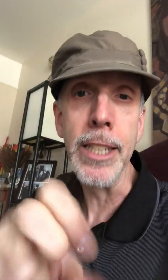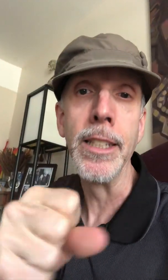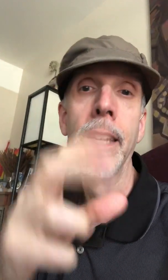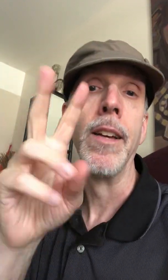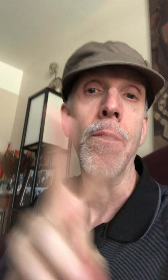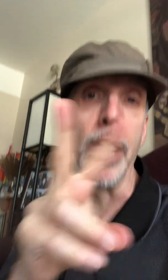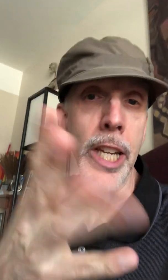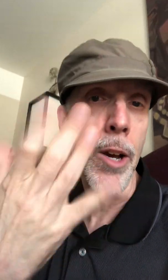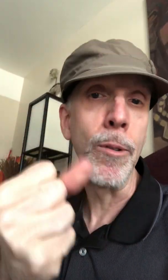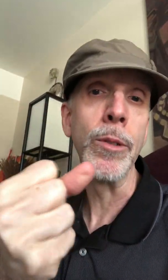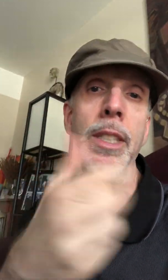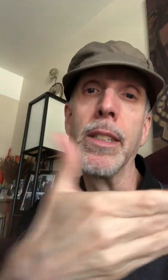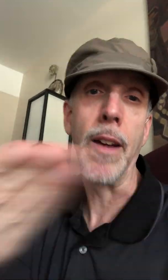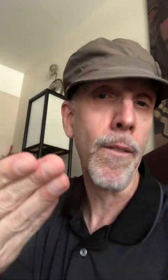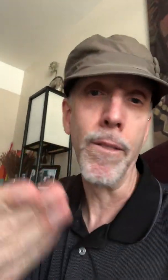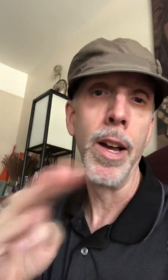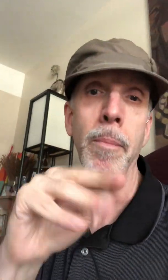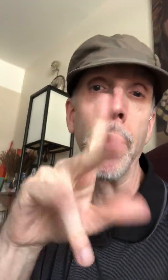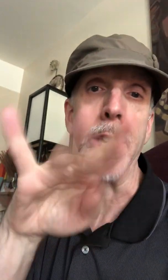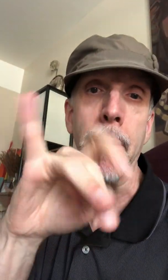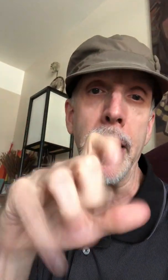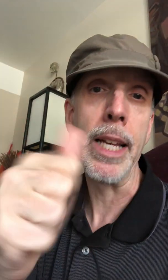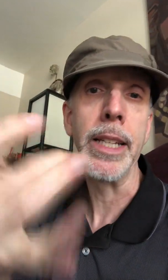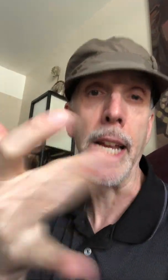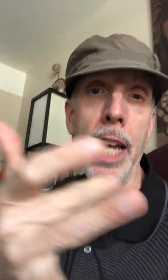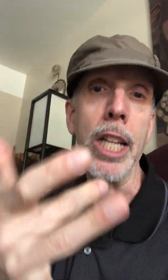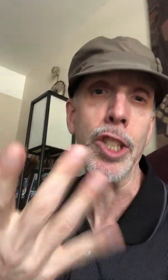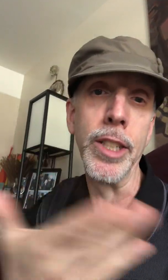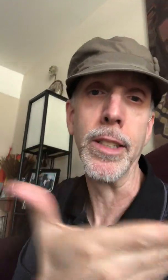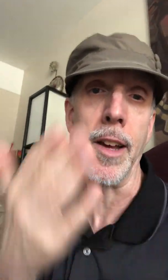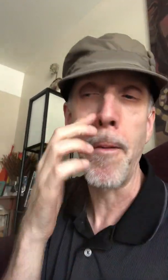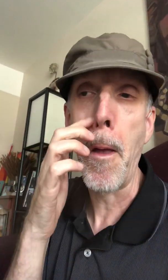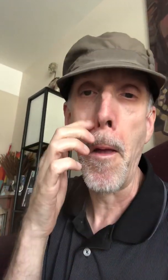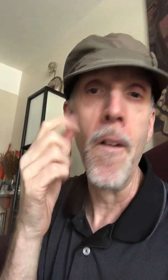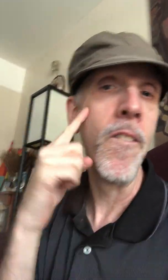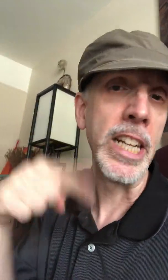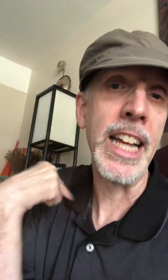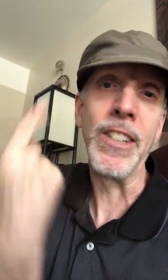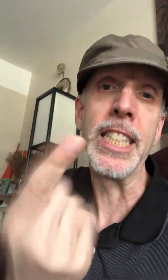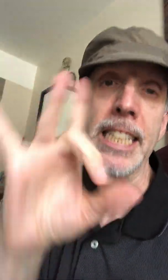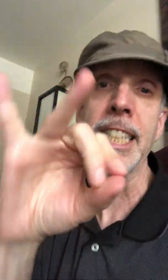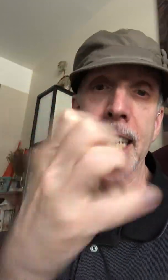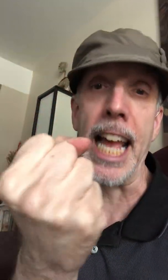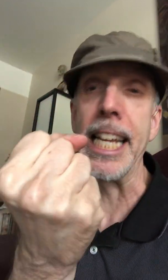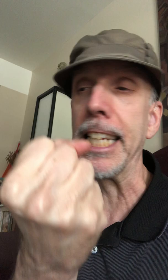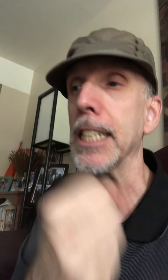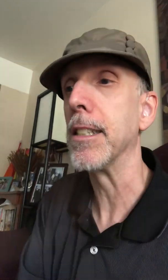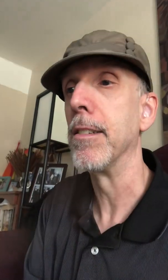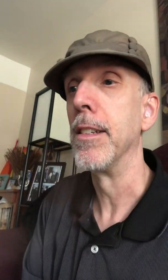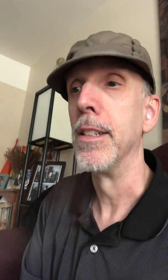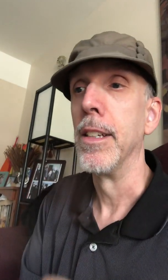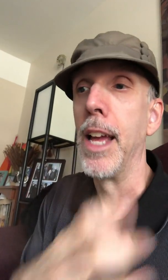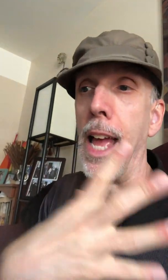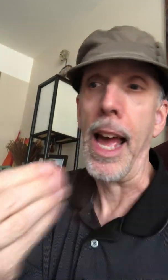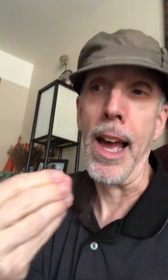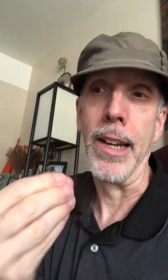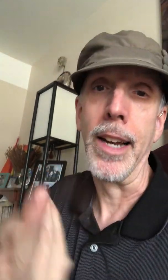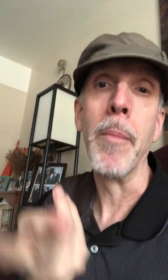videos and stuff. Multimedia technology stuff. Ever since the 80s. And I